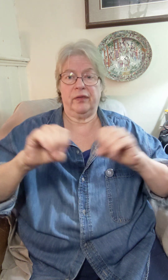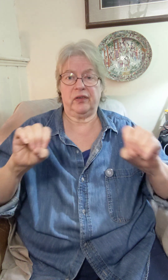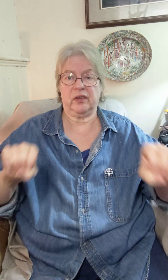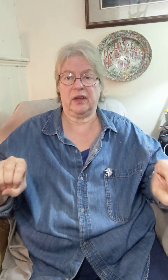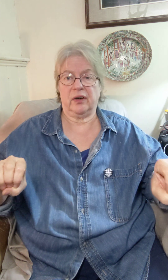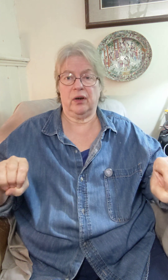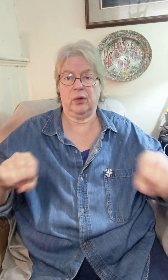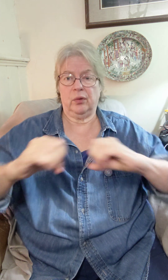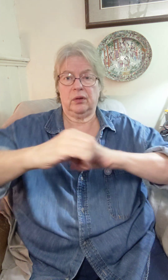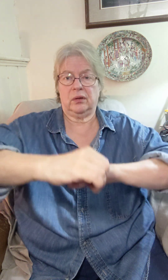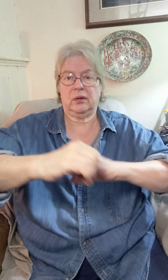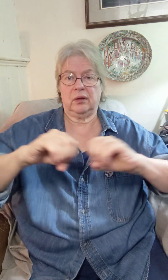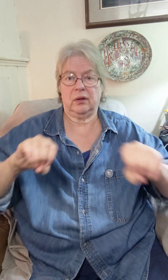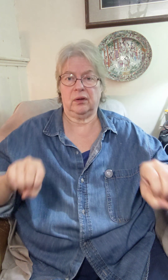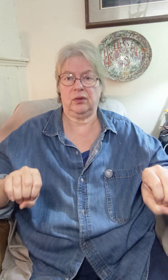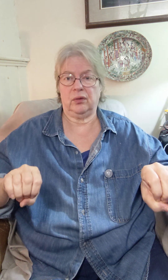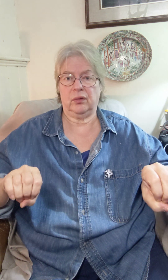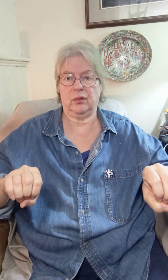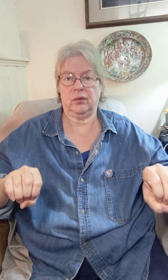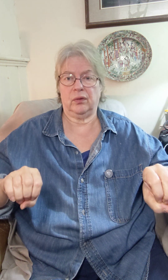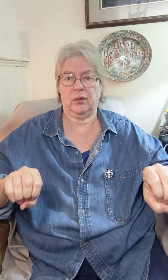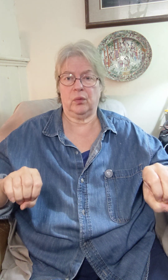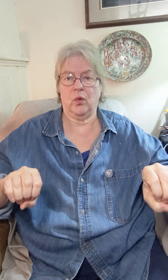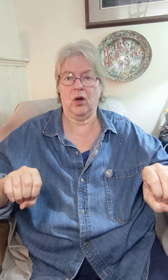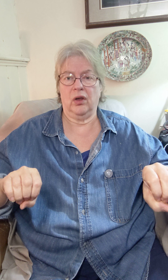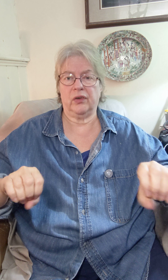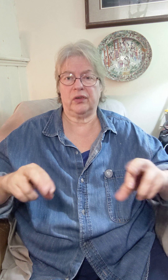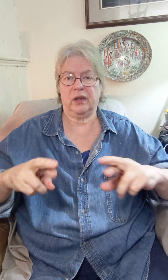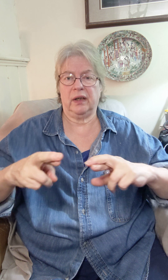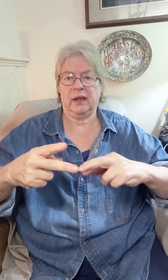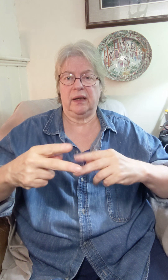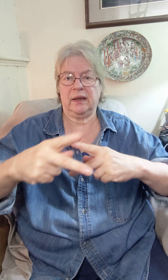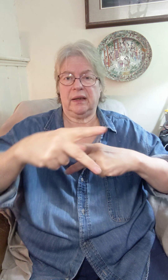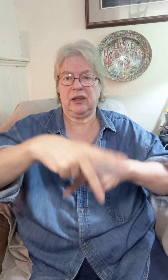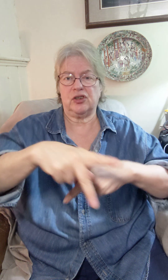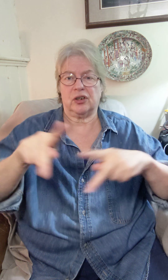Office, the letter O, to the walls. Kitchen.